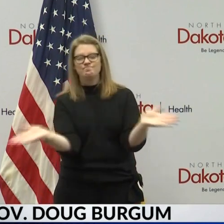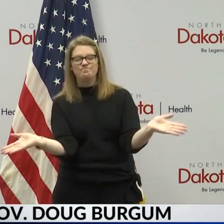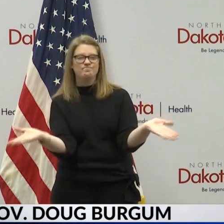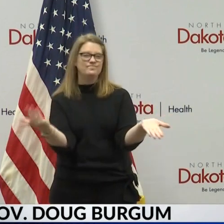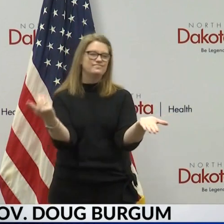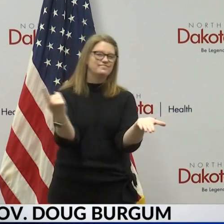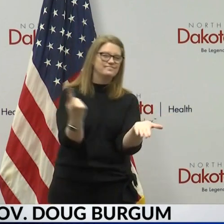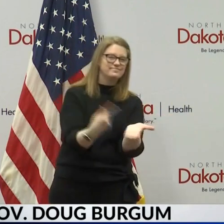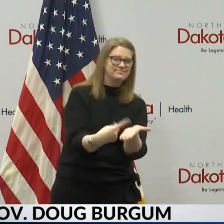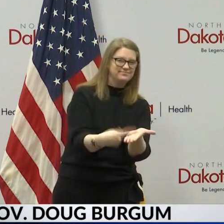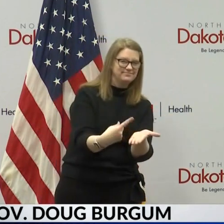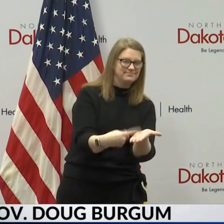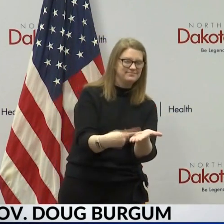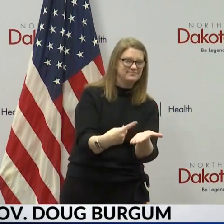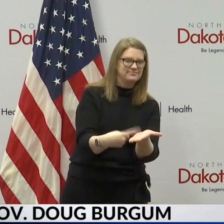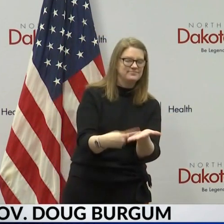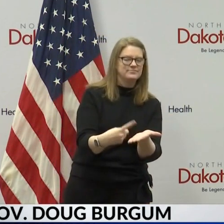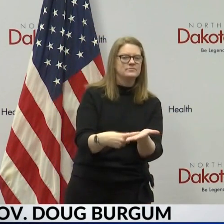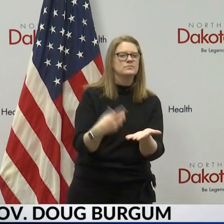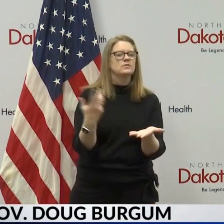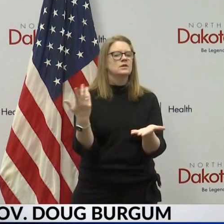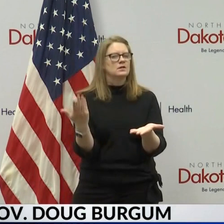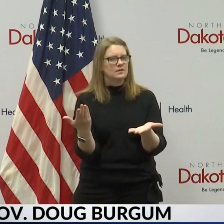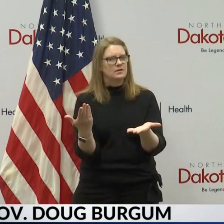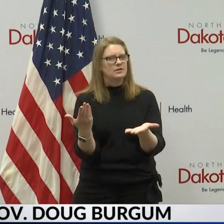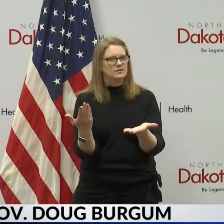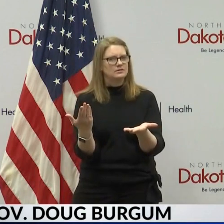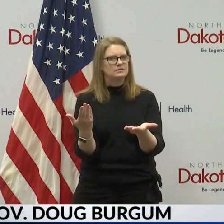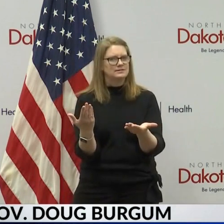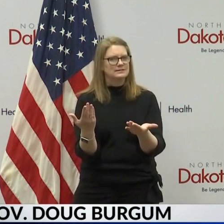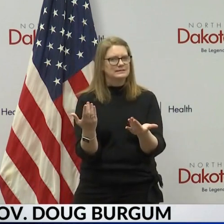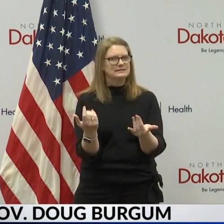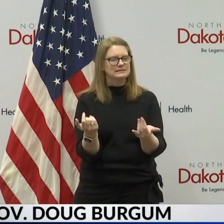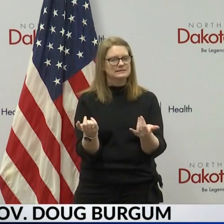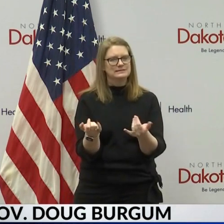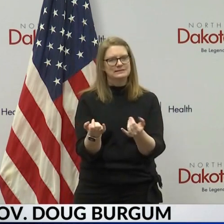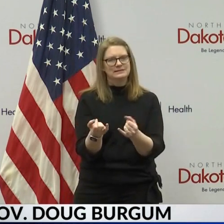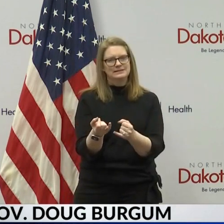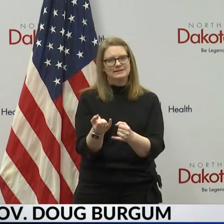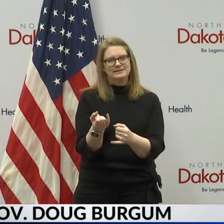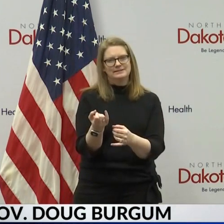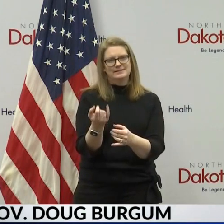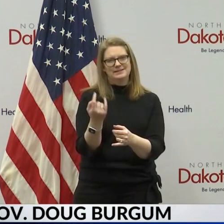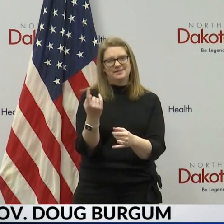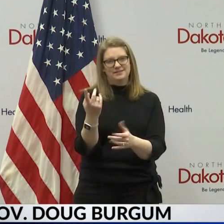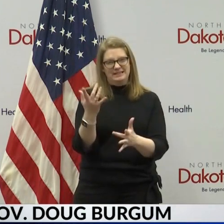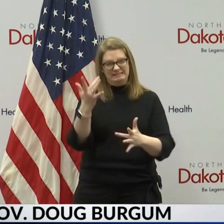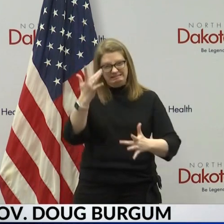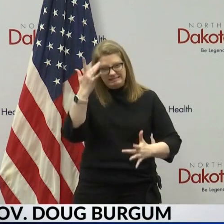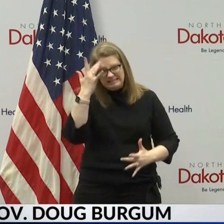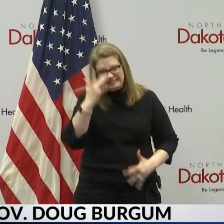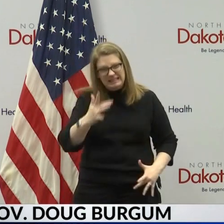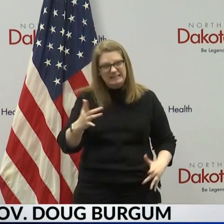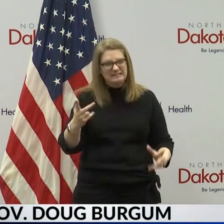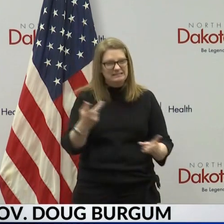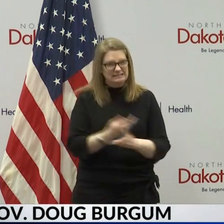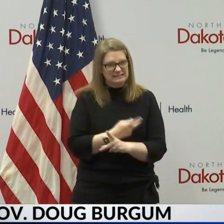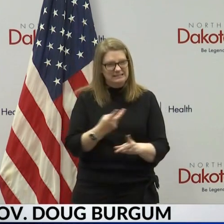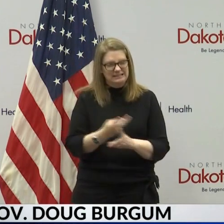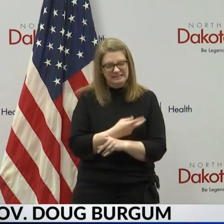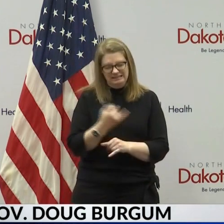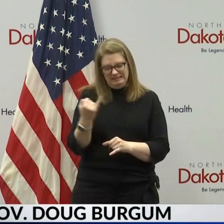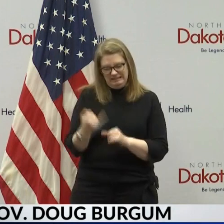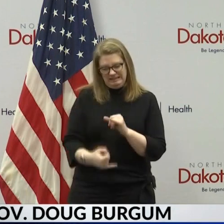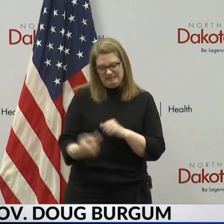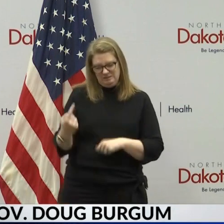that if it's delivered in the the final throes of someone's disease, and they're in their